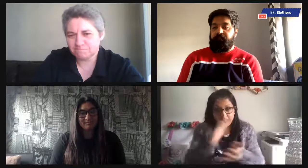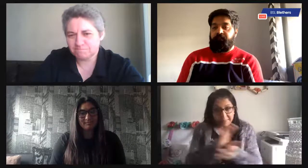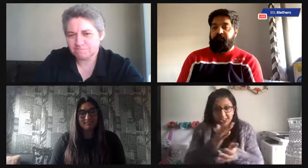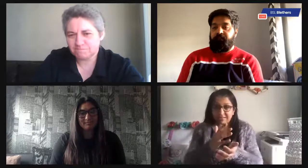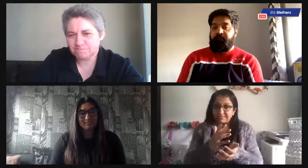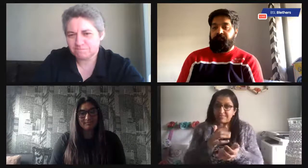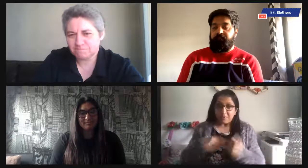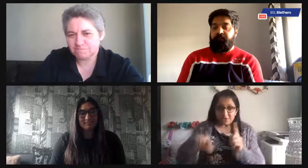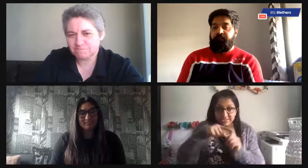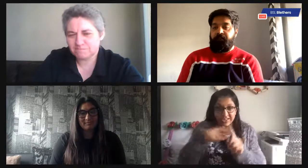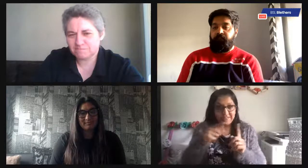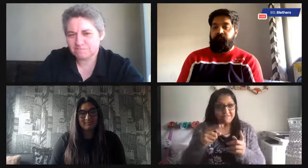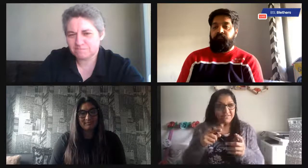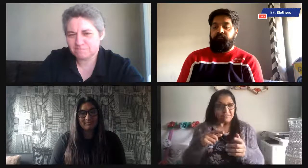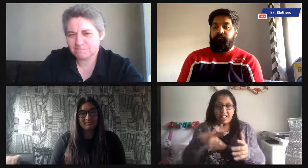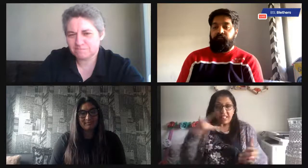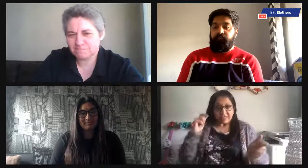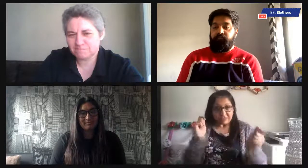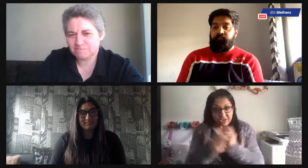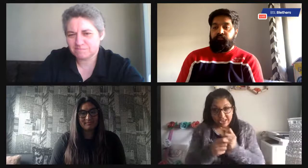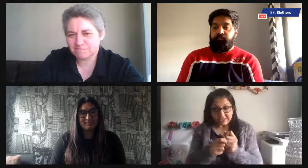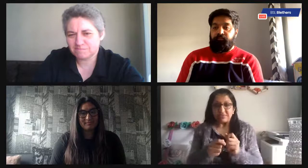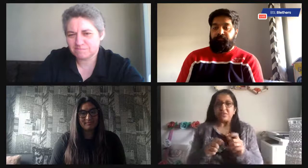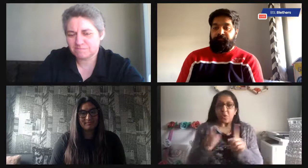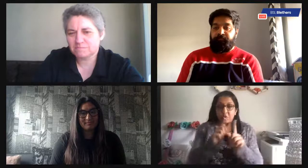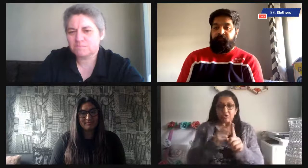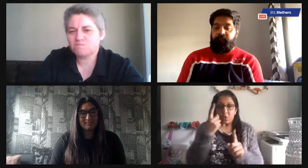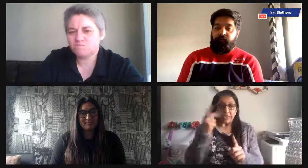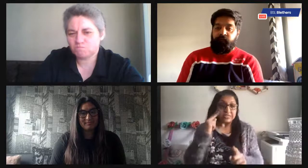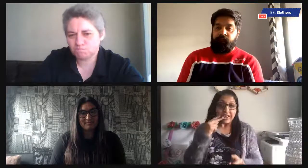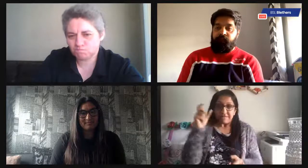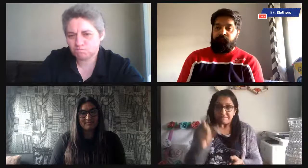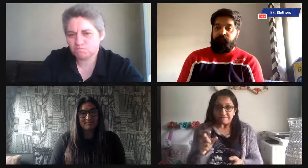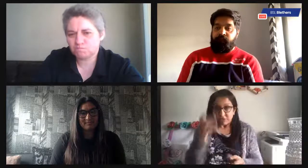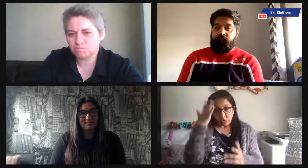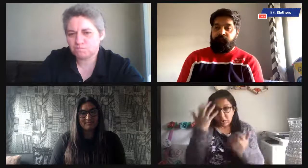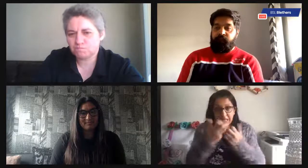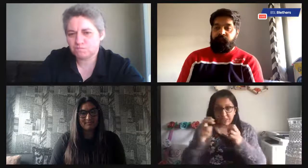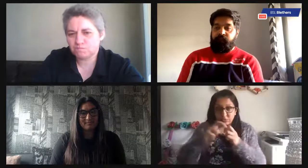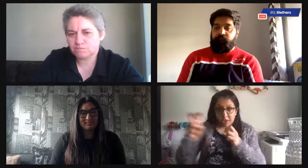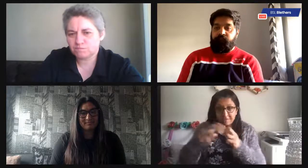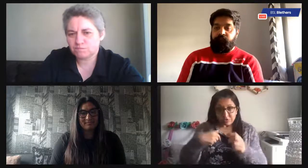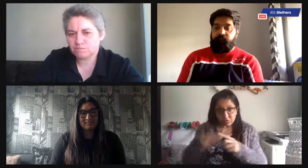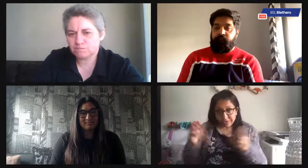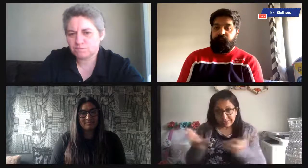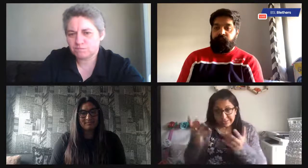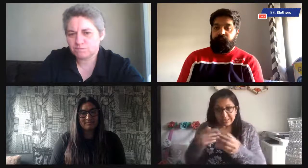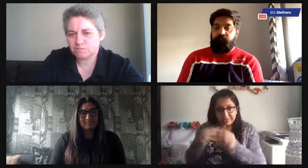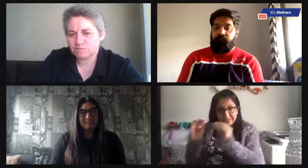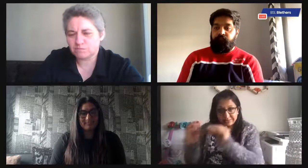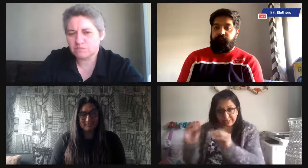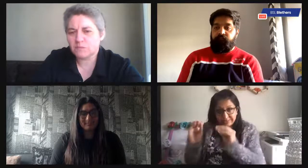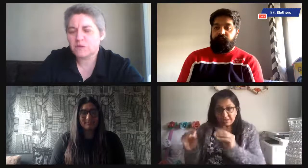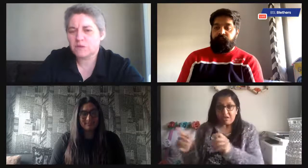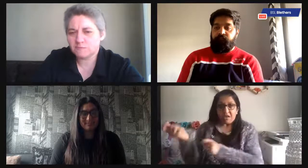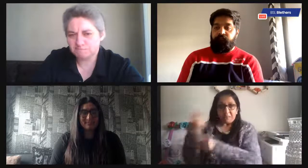community encouraging each other, how they encouraged me, and how they helped me in my confidence, and how I didn't know how to travel, and how